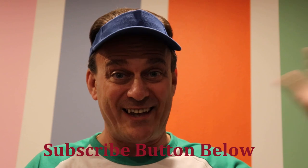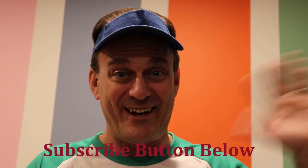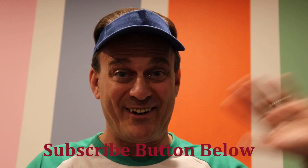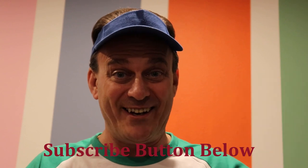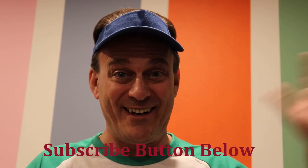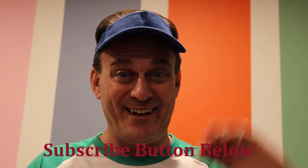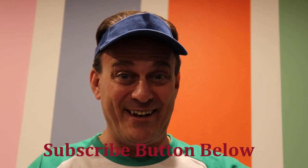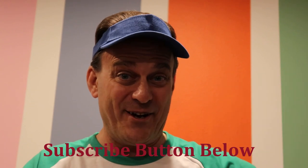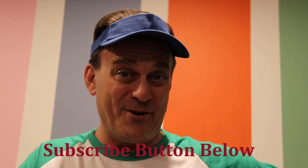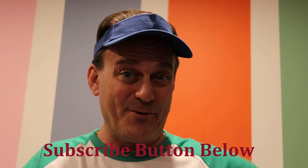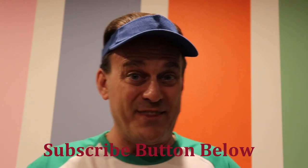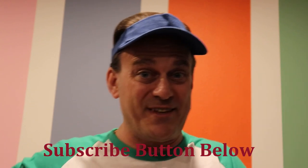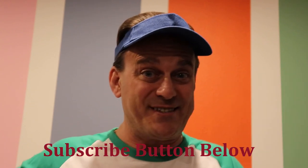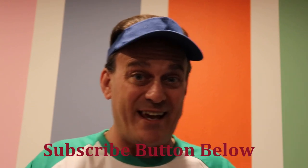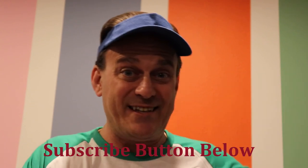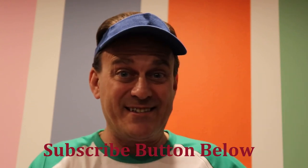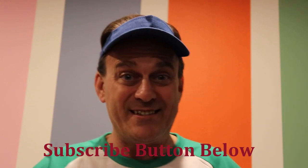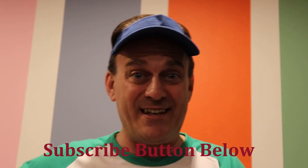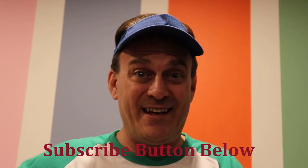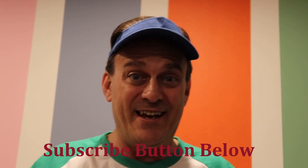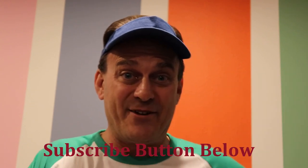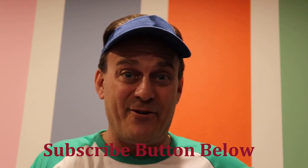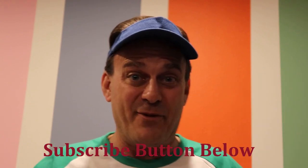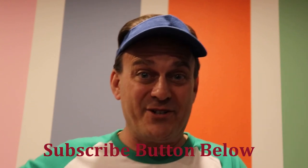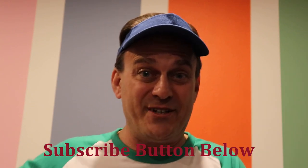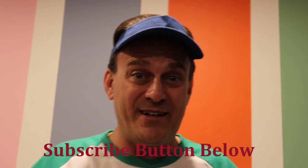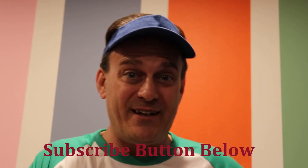later. Oh, when the saints go marching in.